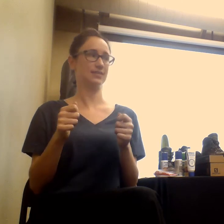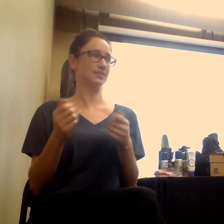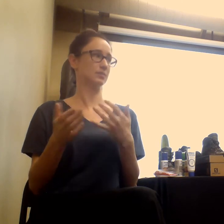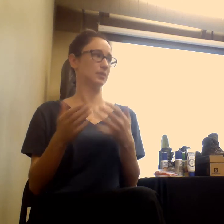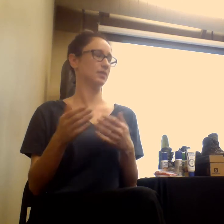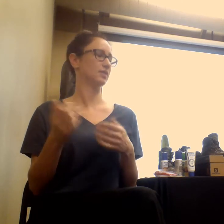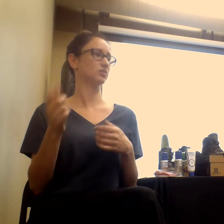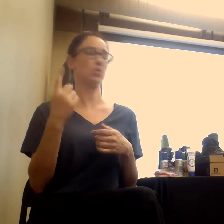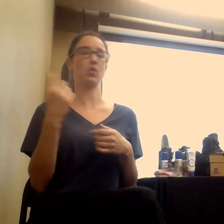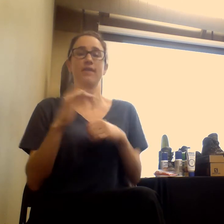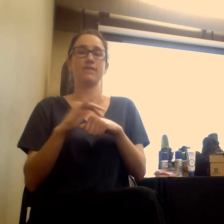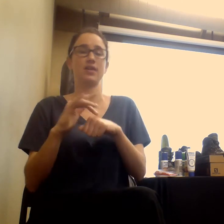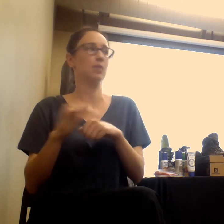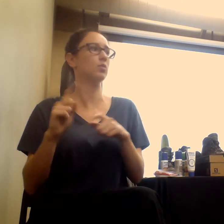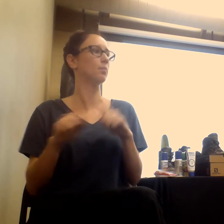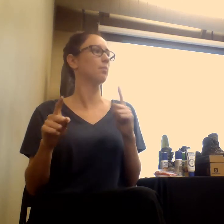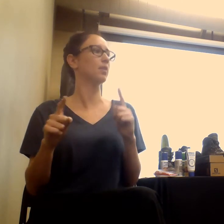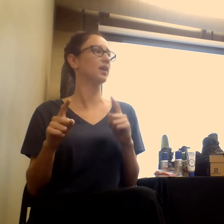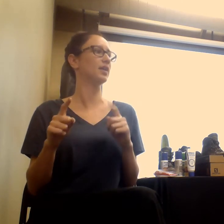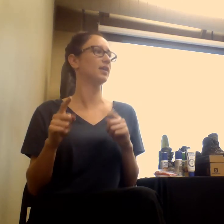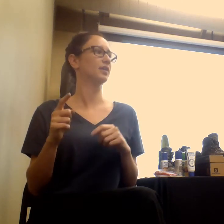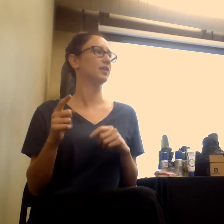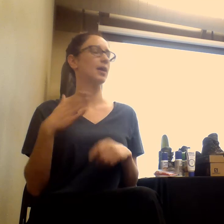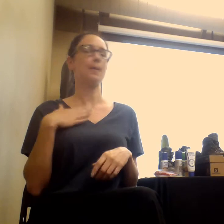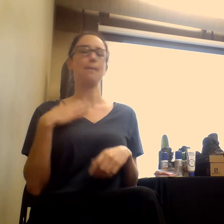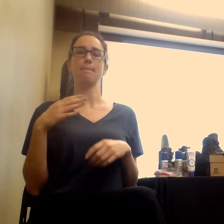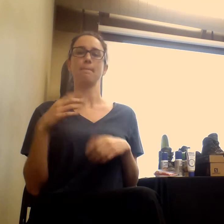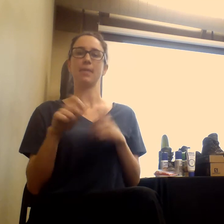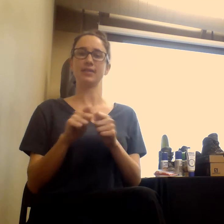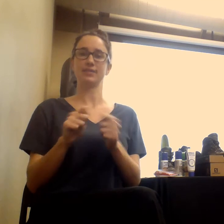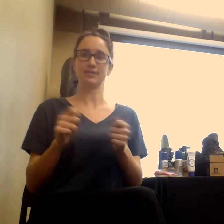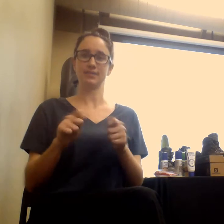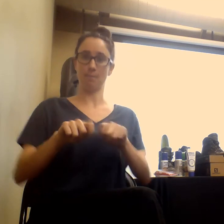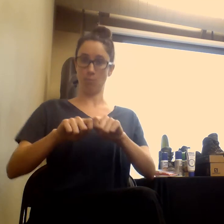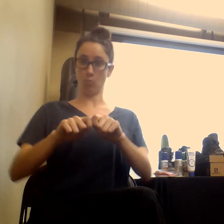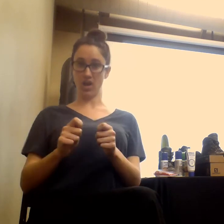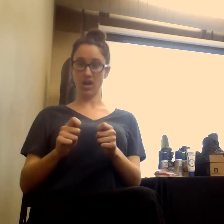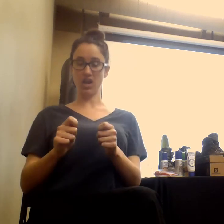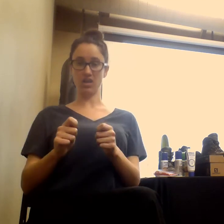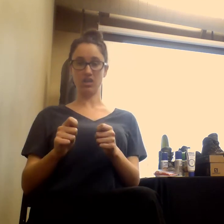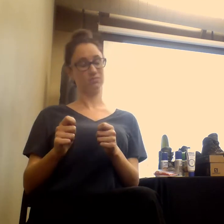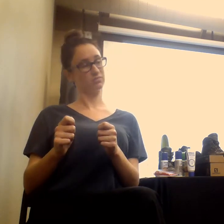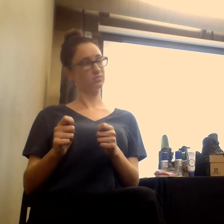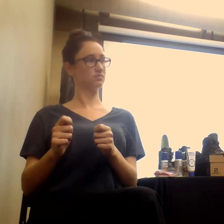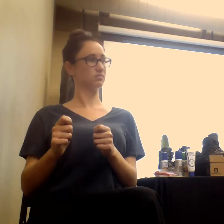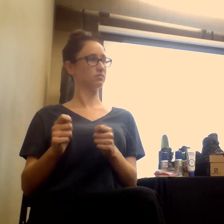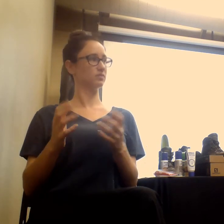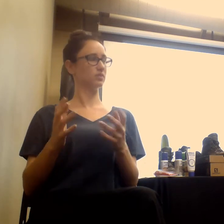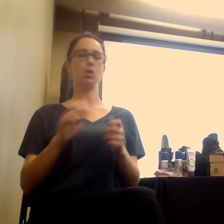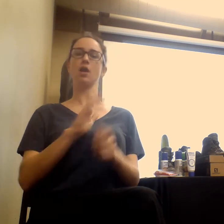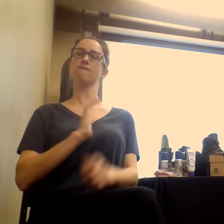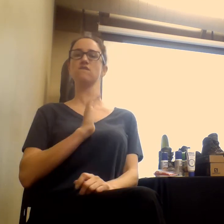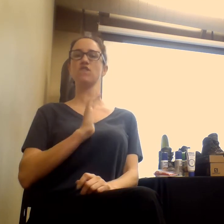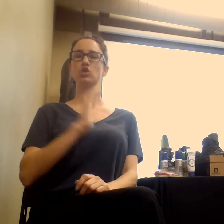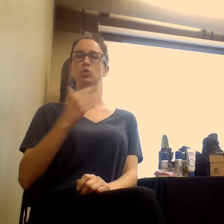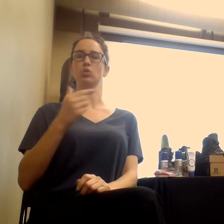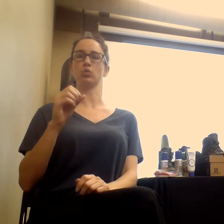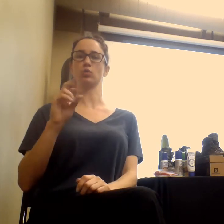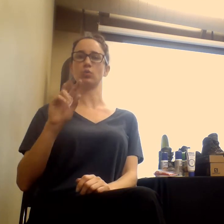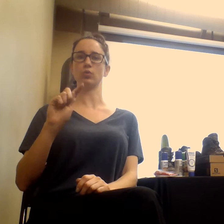But that's important. And if you want to maintain the Gore-Tex official, you might want to look for laces that are also